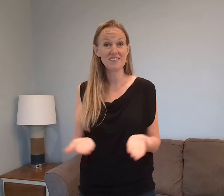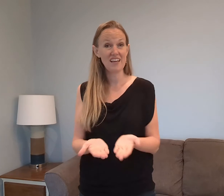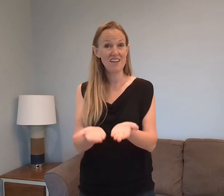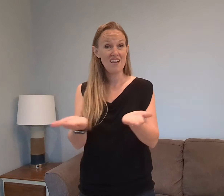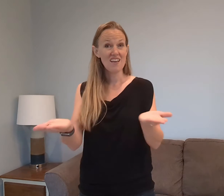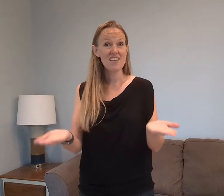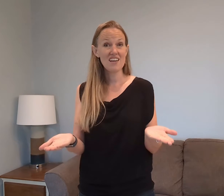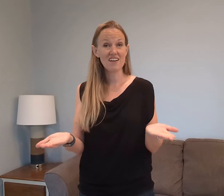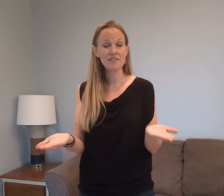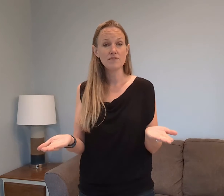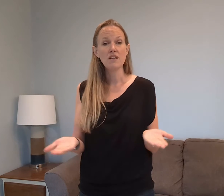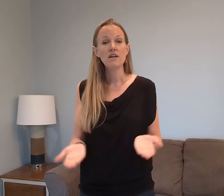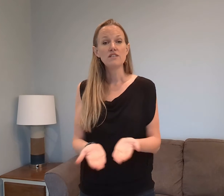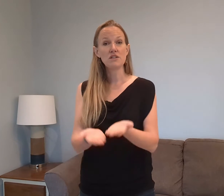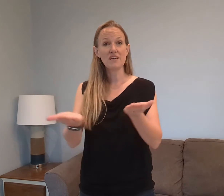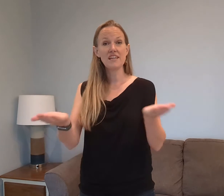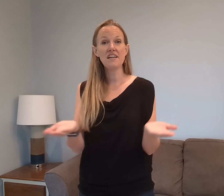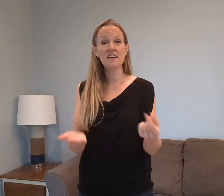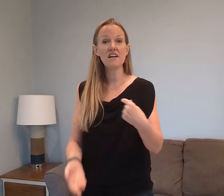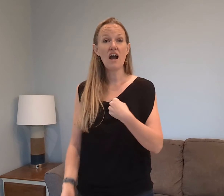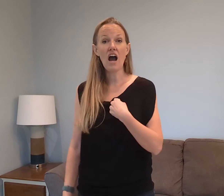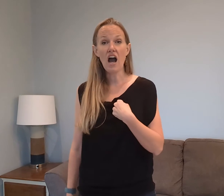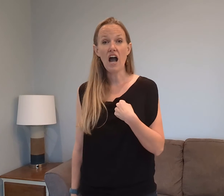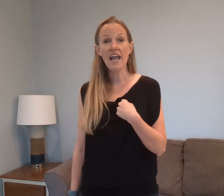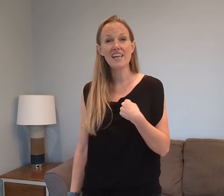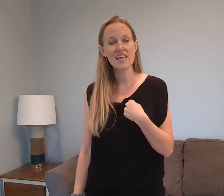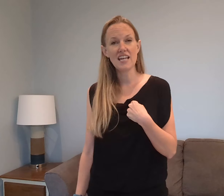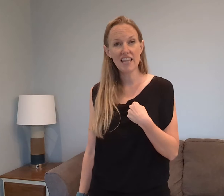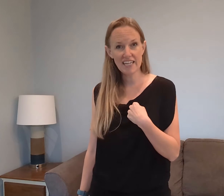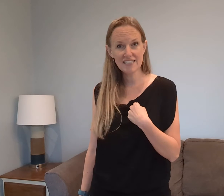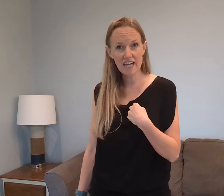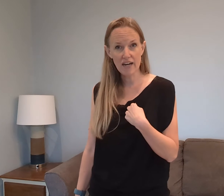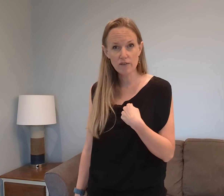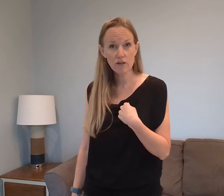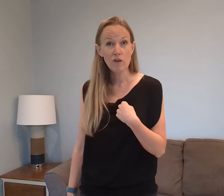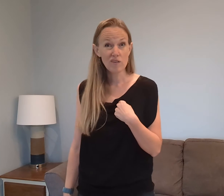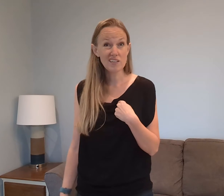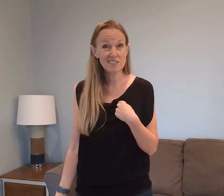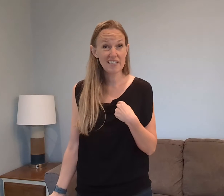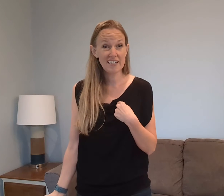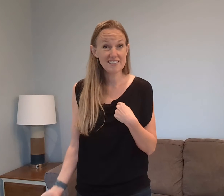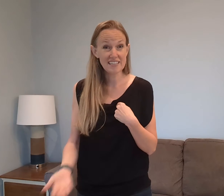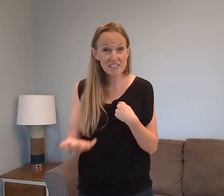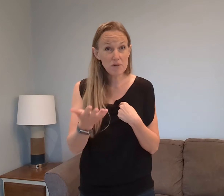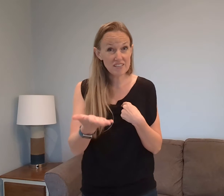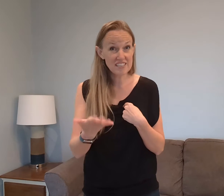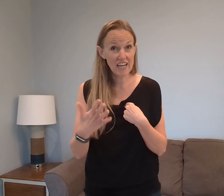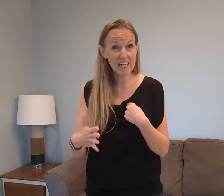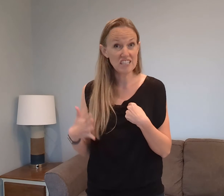okay? Here. So here and then lay it down. We're going to say essentially what they're saying here is